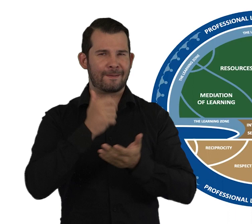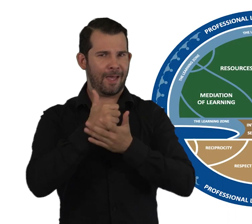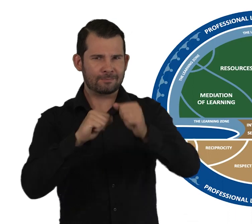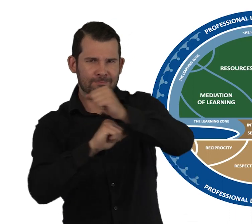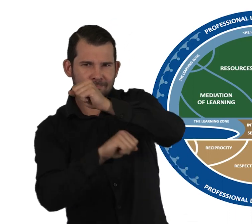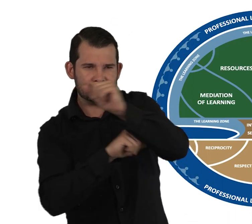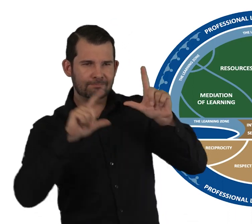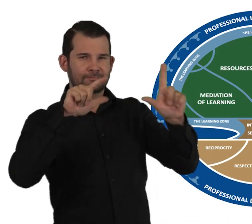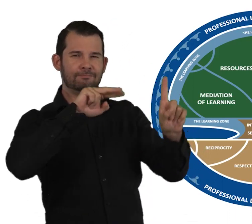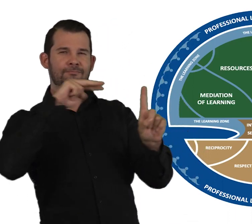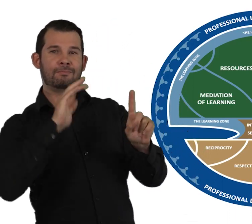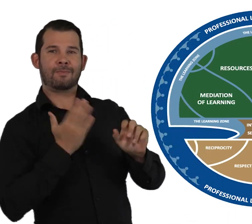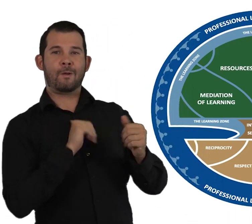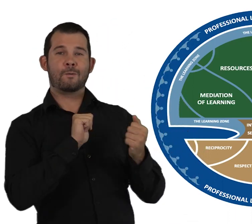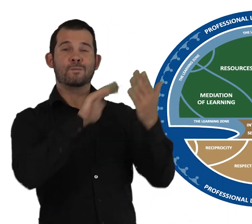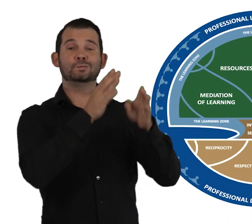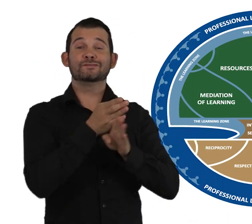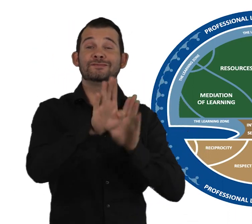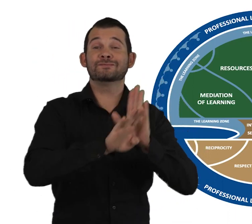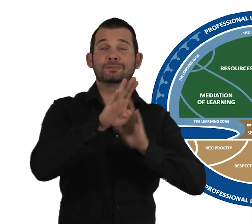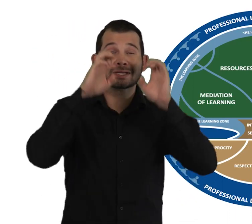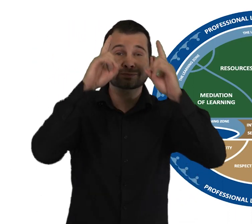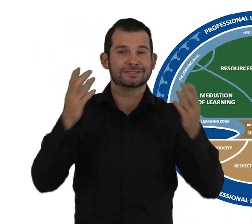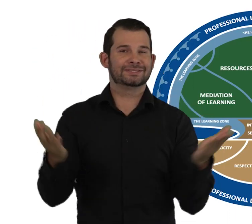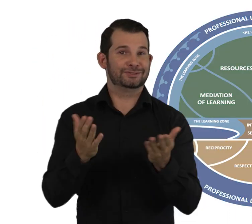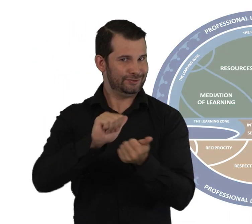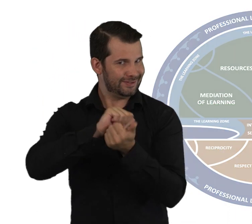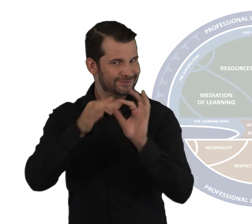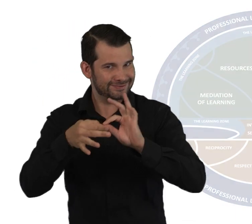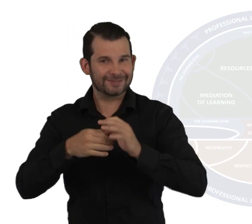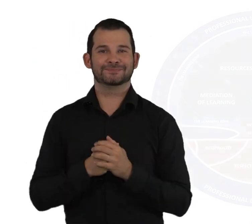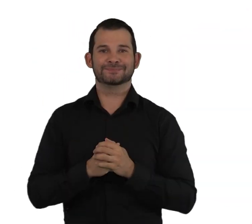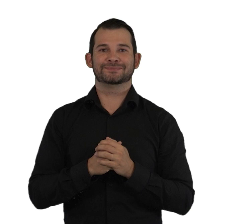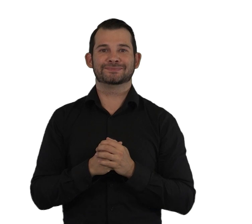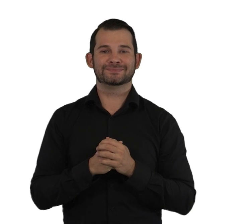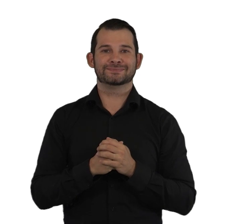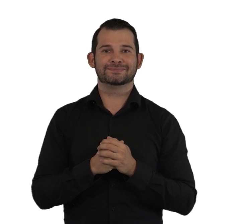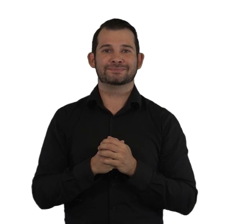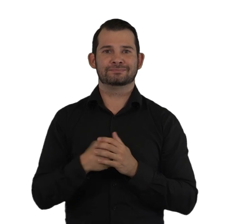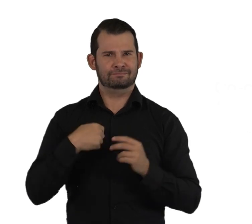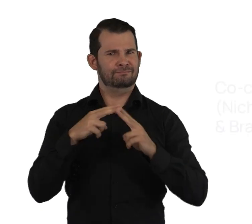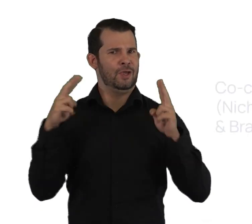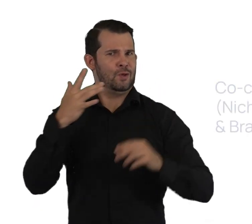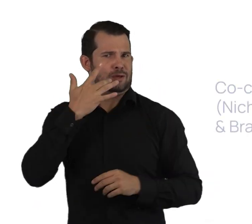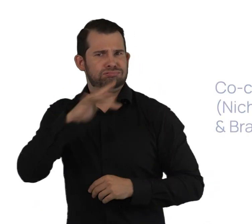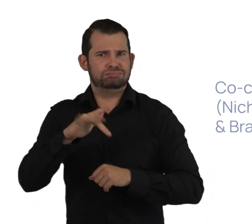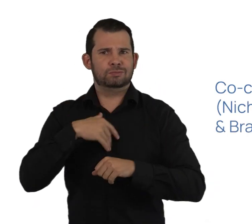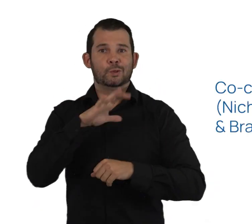our approach to professional development and education here at Assign. I am very fortunate to have co-created